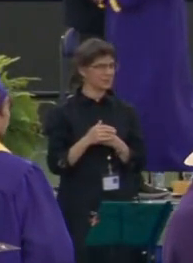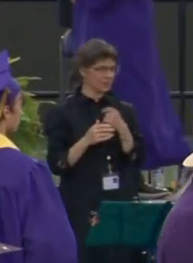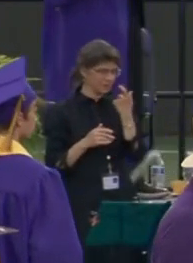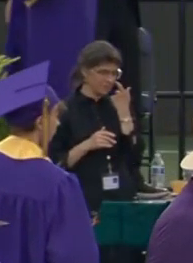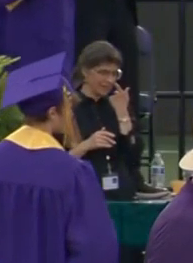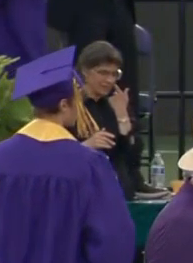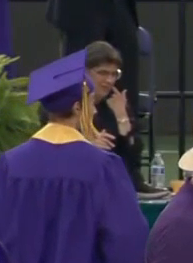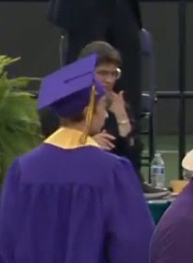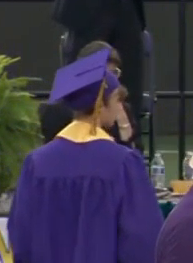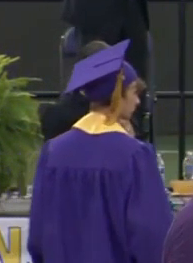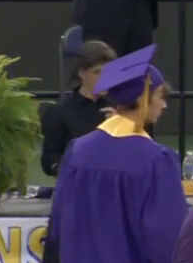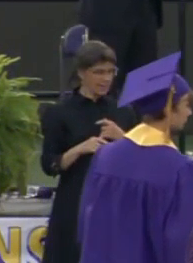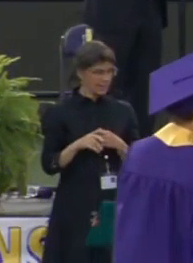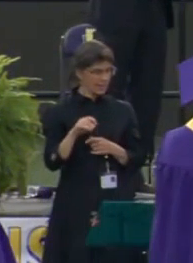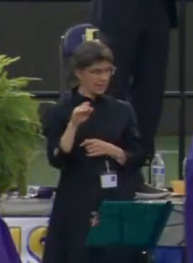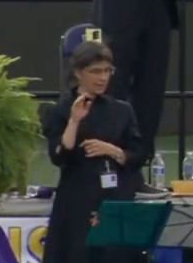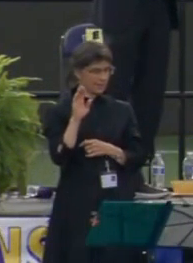Brett Blair.